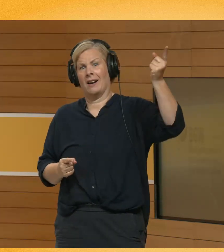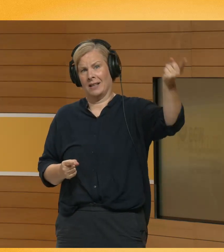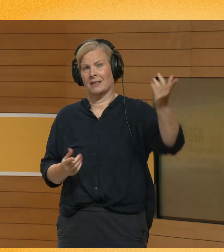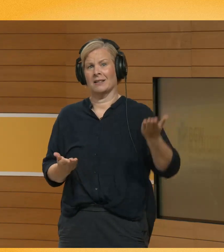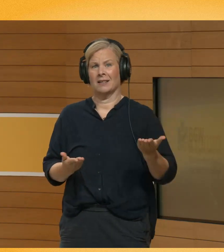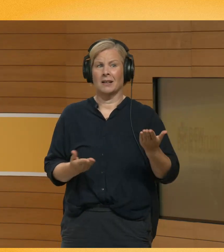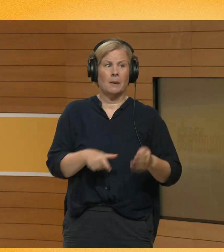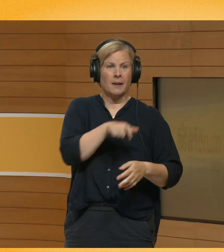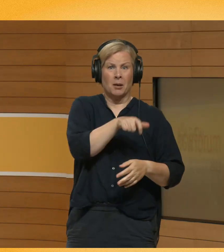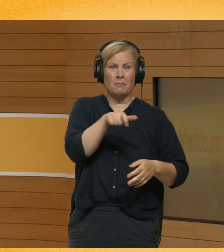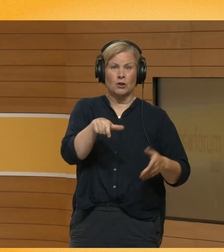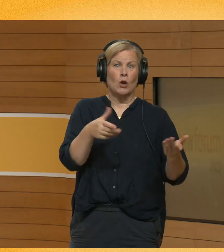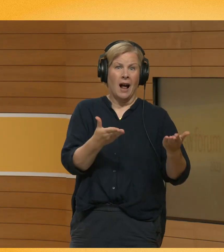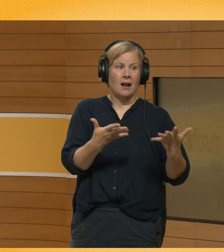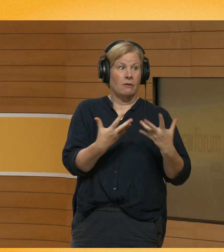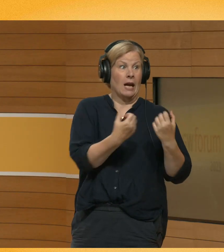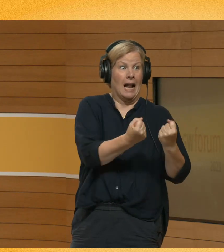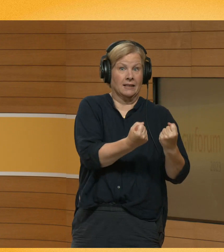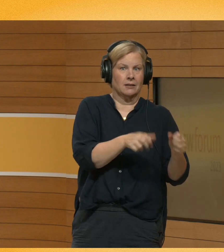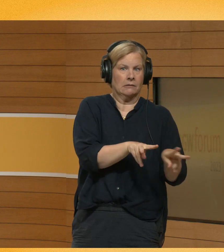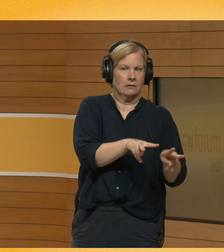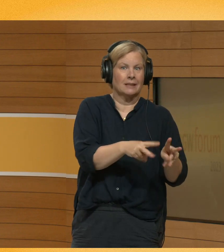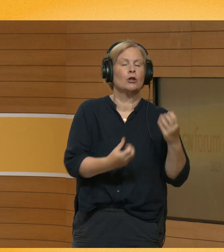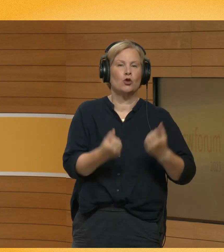with staff, what we found were a few things.